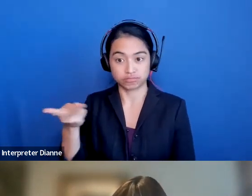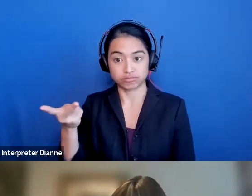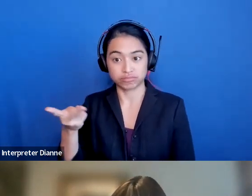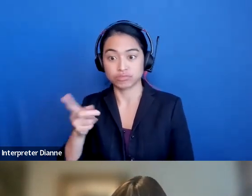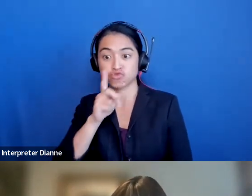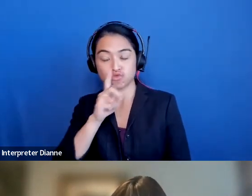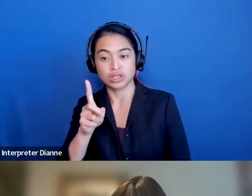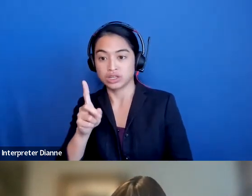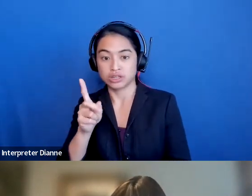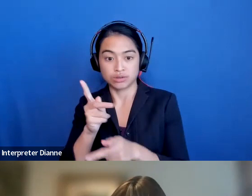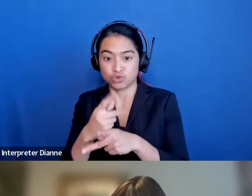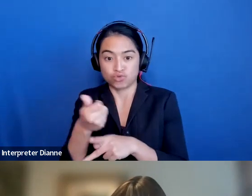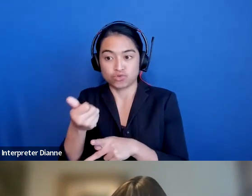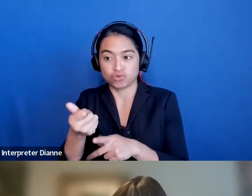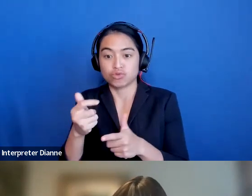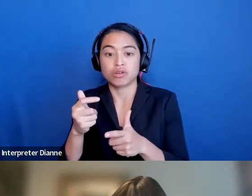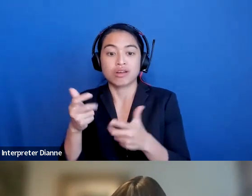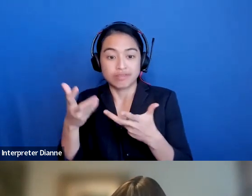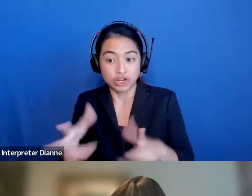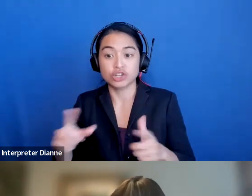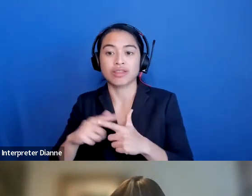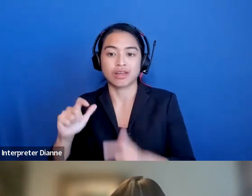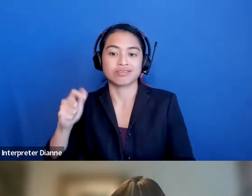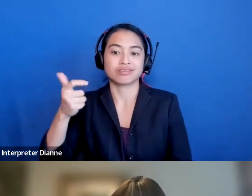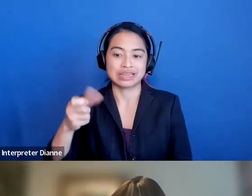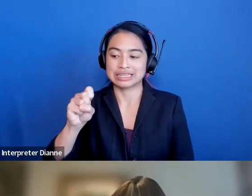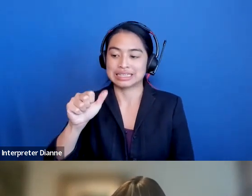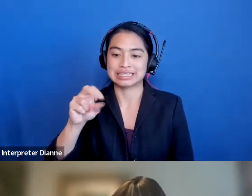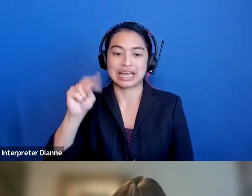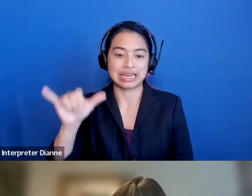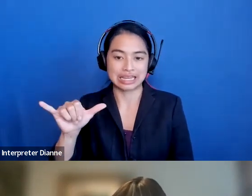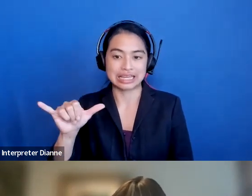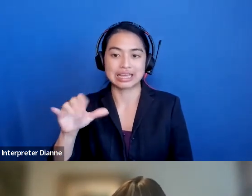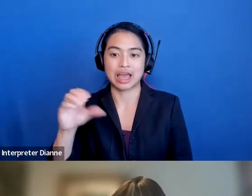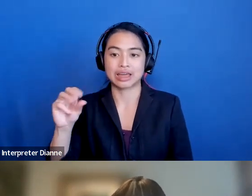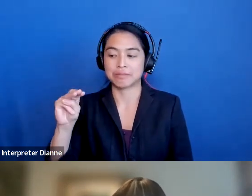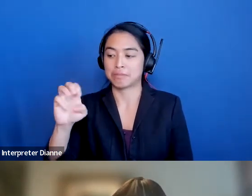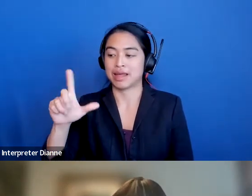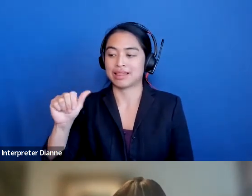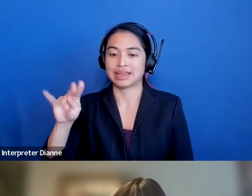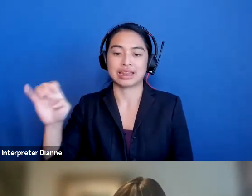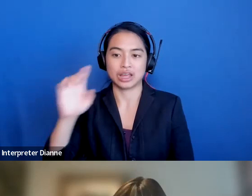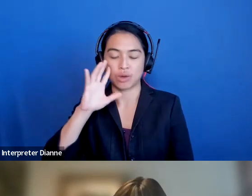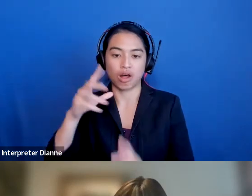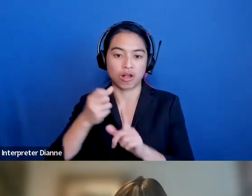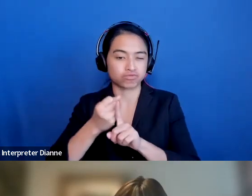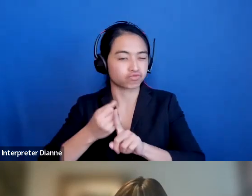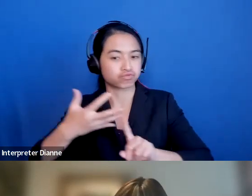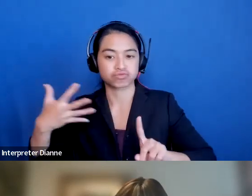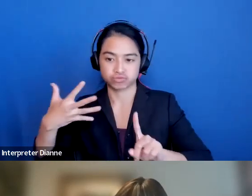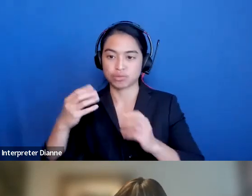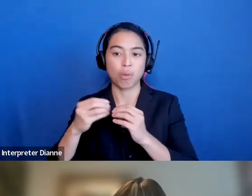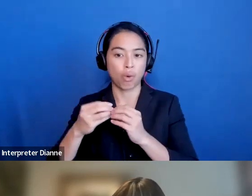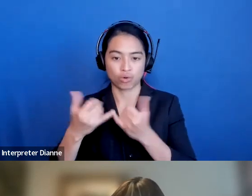produced. And then we'll turn it over to Sandy and Melanie, who are going to take a deeper dive into that assessment tool.